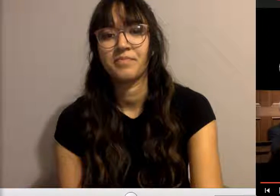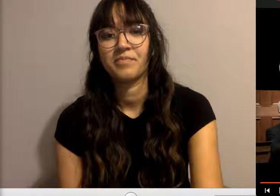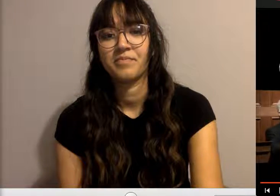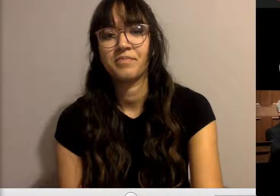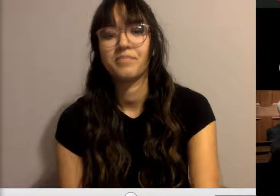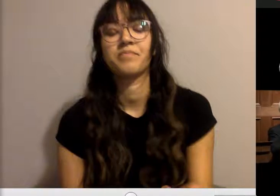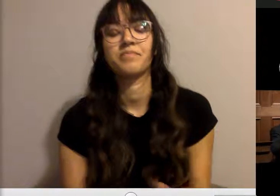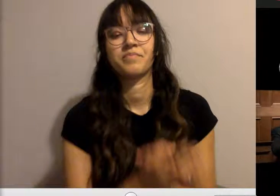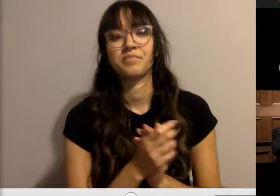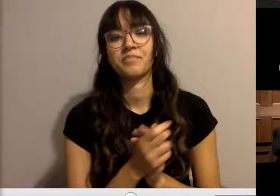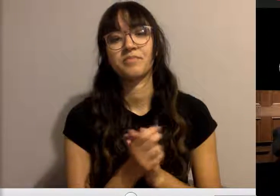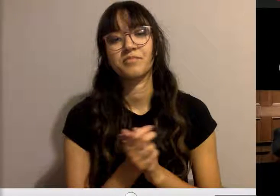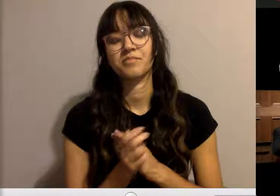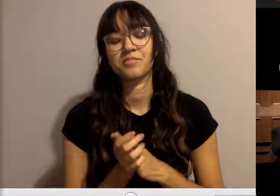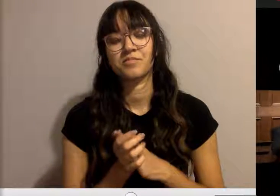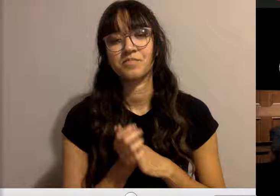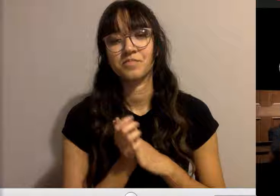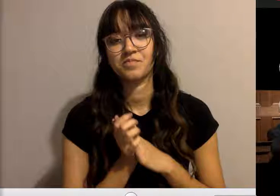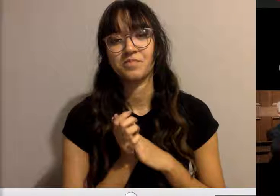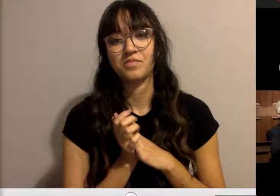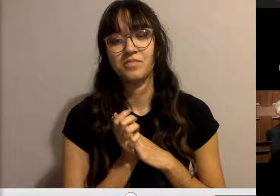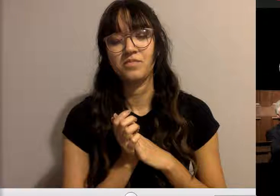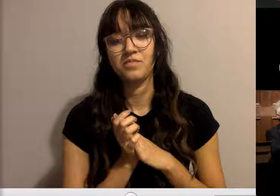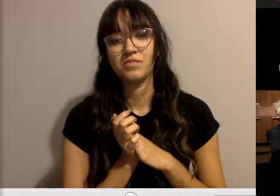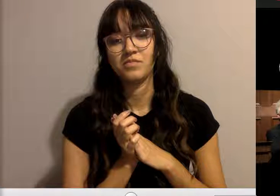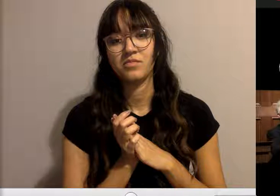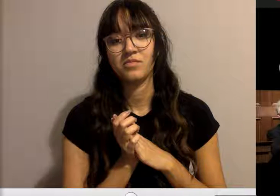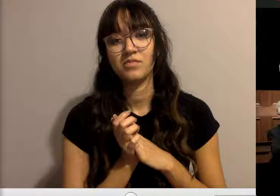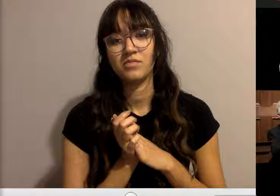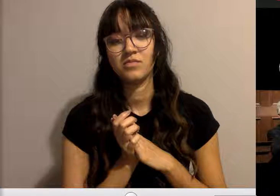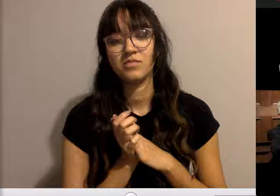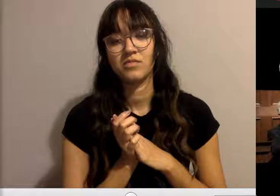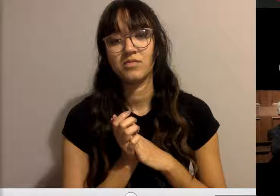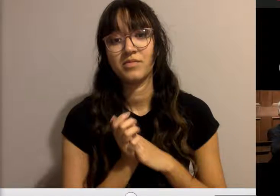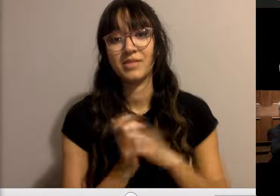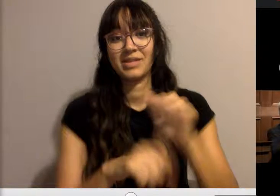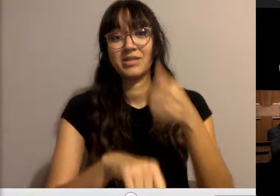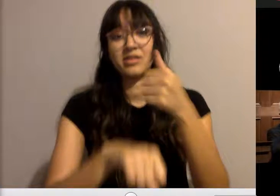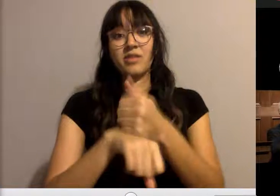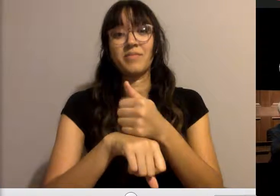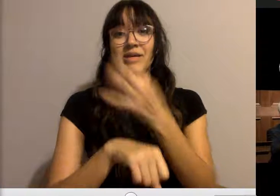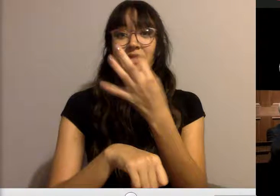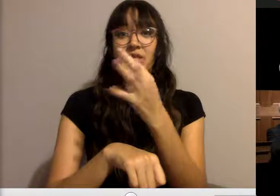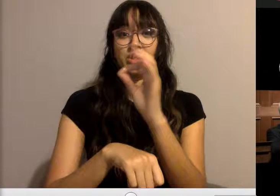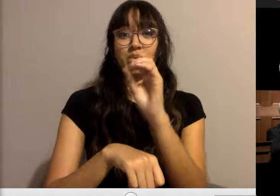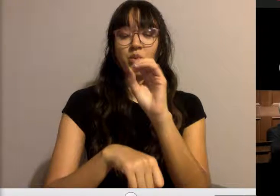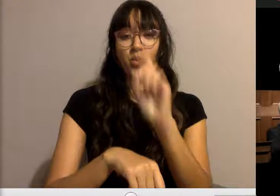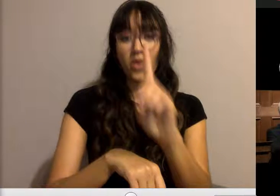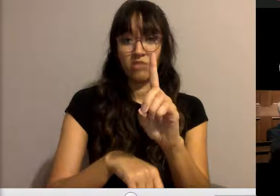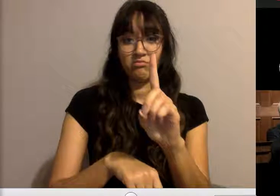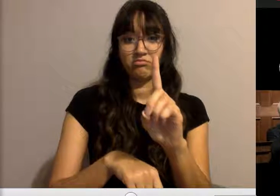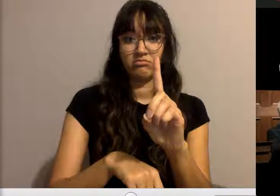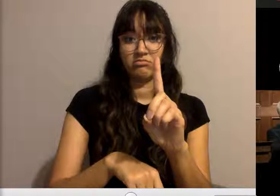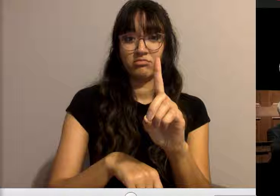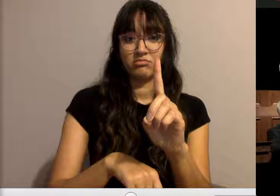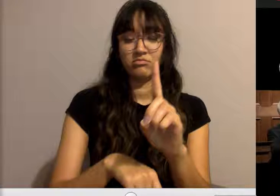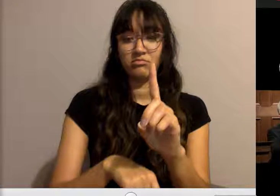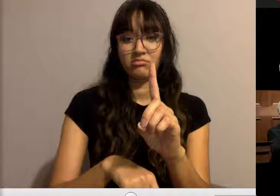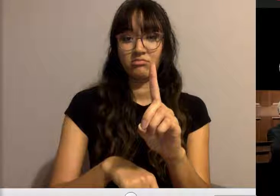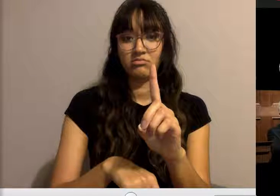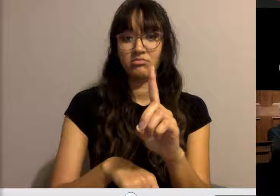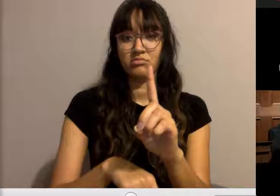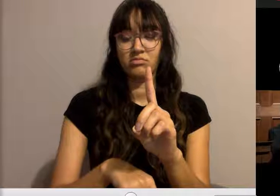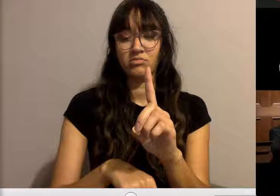mid-1800s, and so it was kind of set in stone, as it were, by about 1901. this is well before any of the sites that